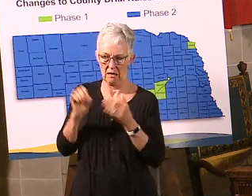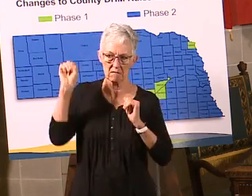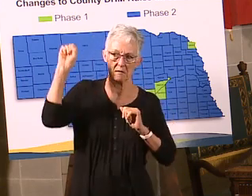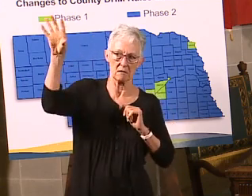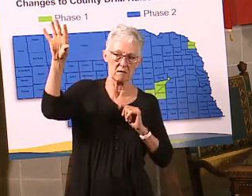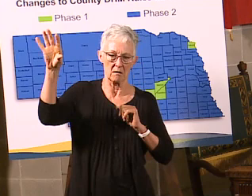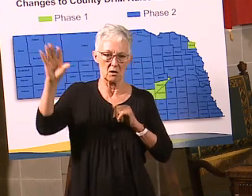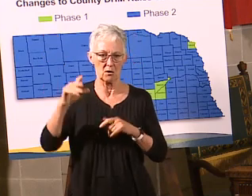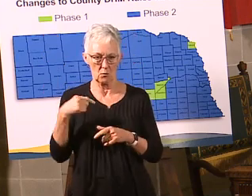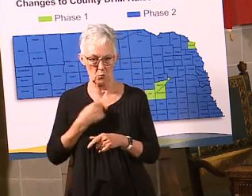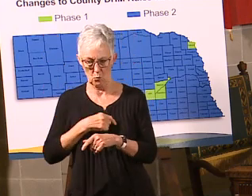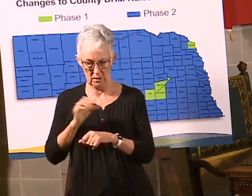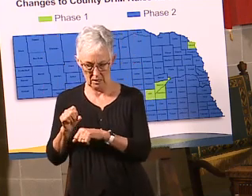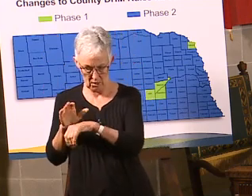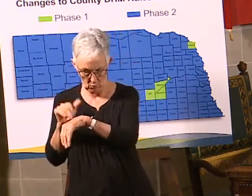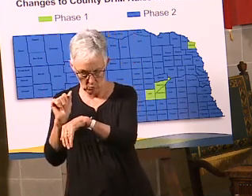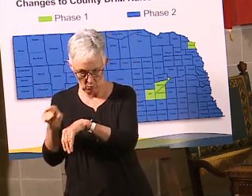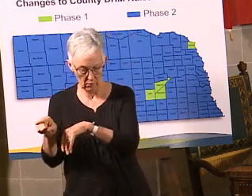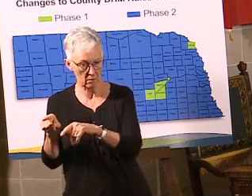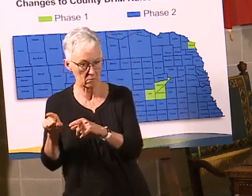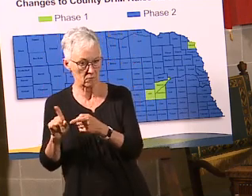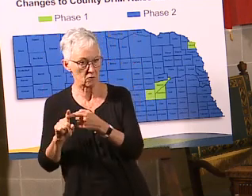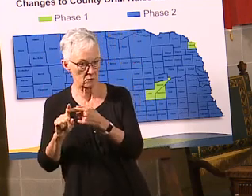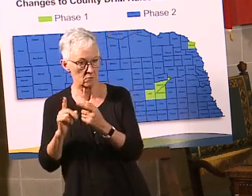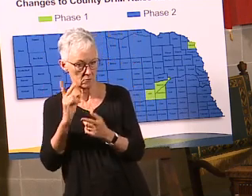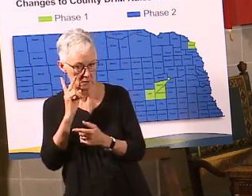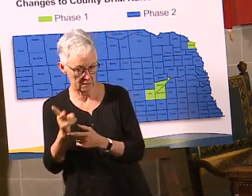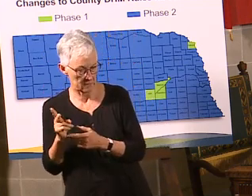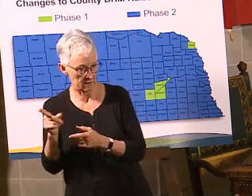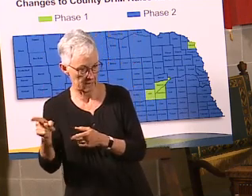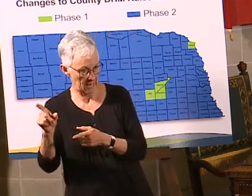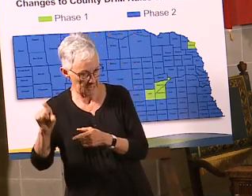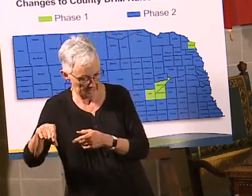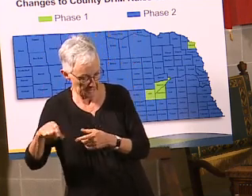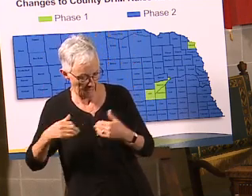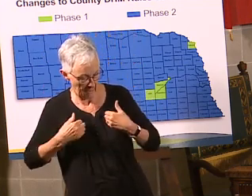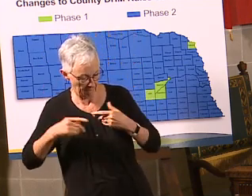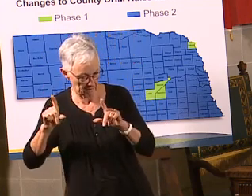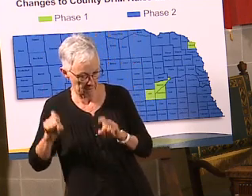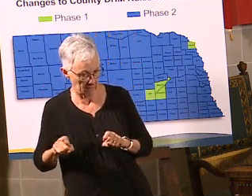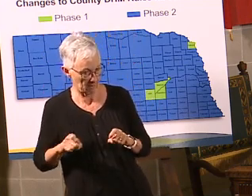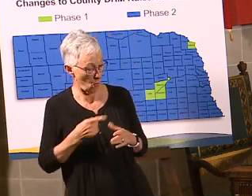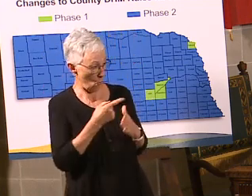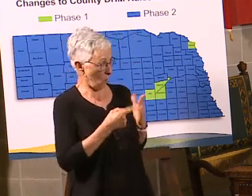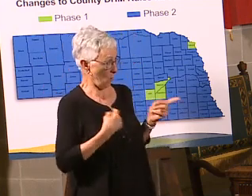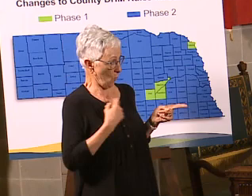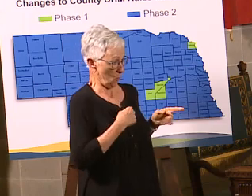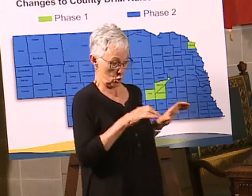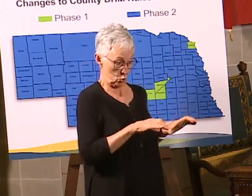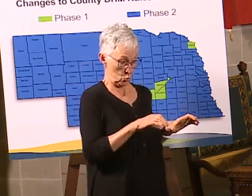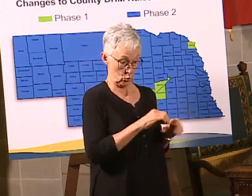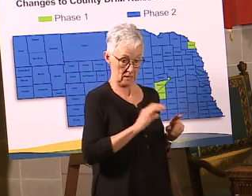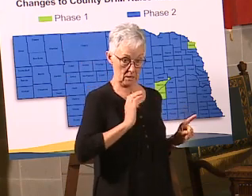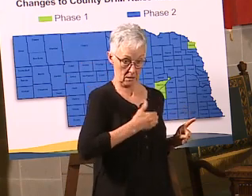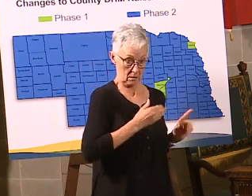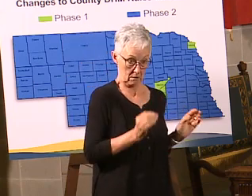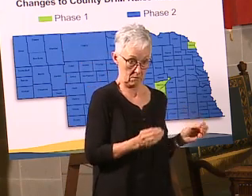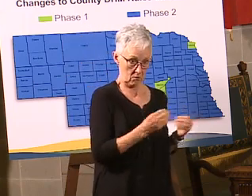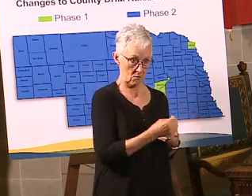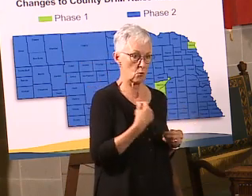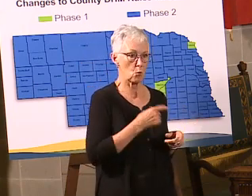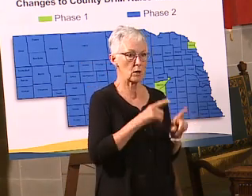test. So the piece that happens in our office is they do an eye test that tests only distance